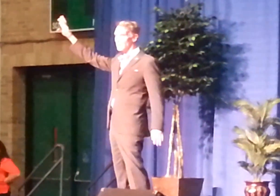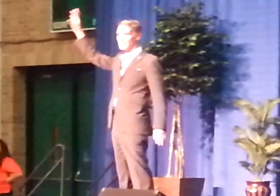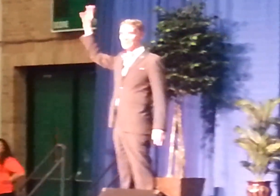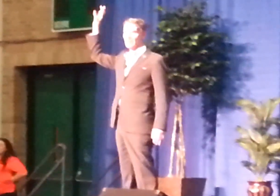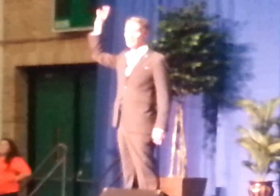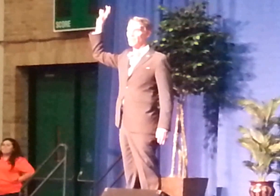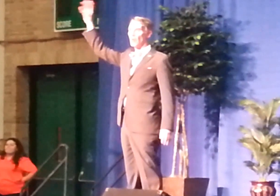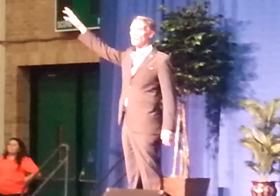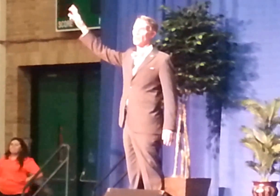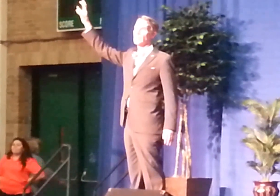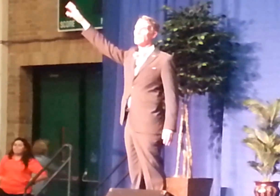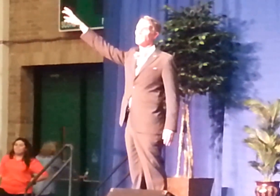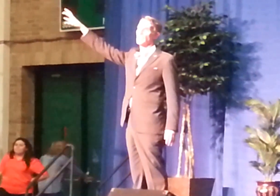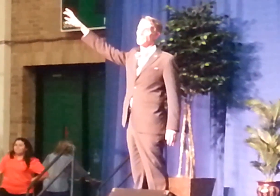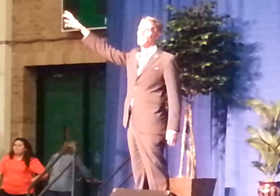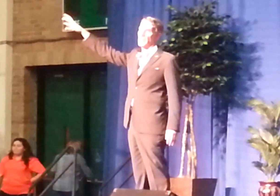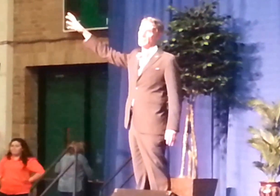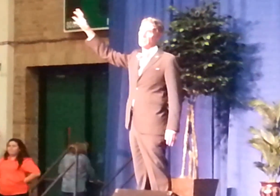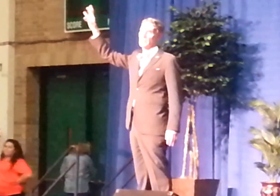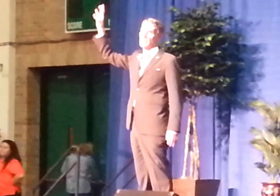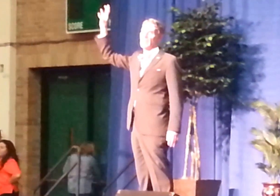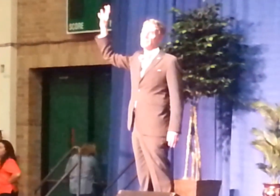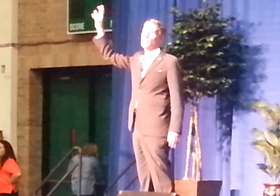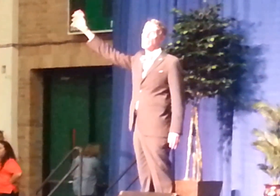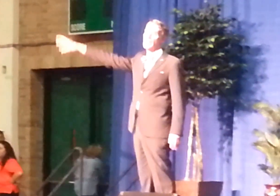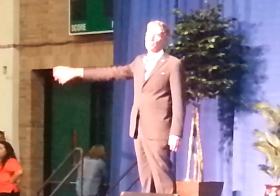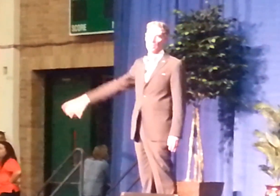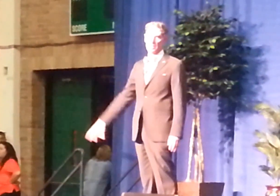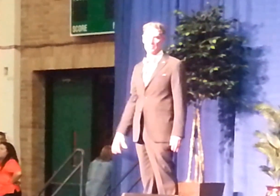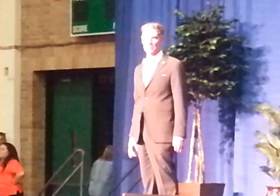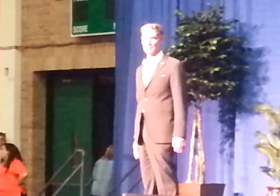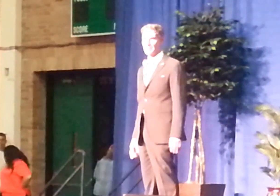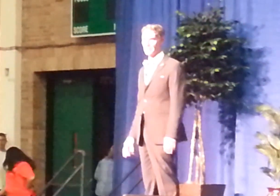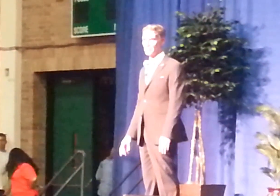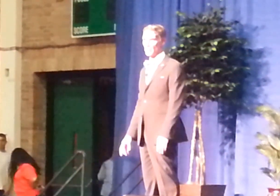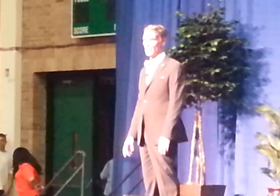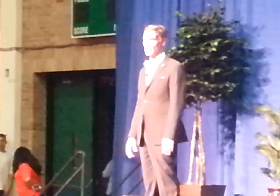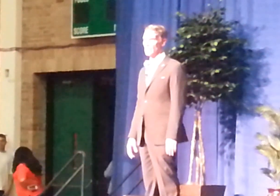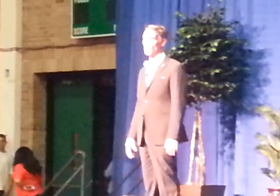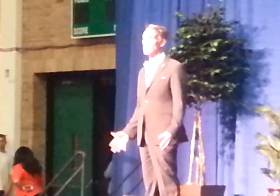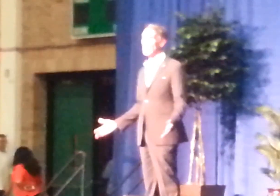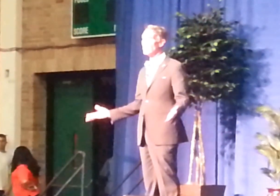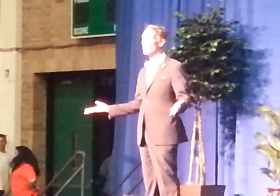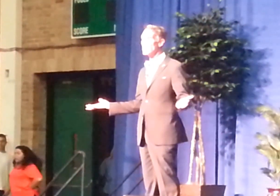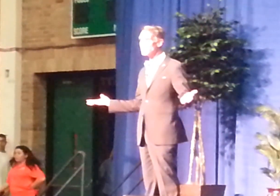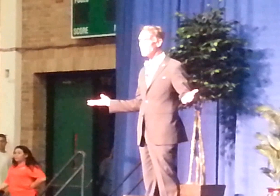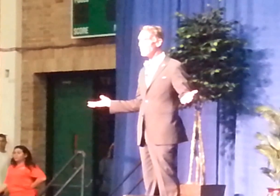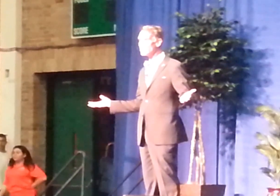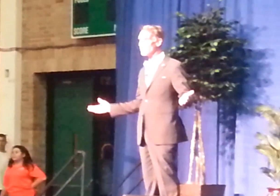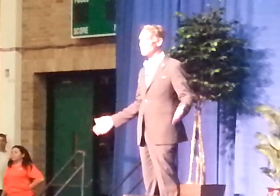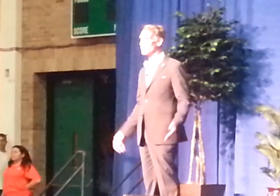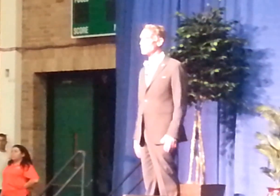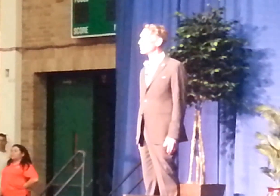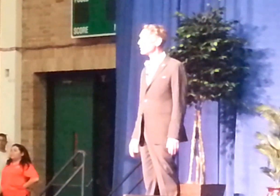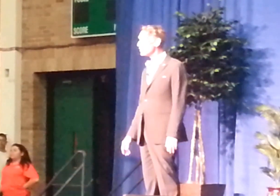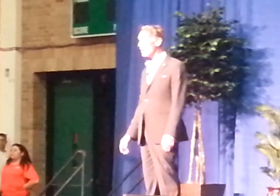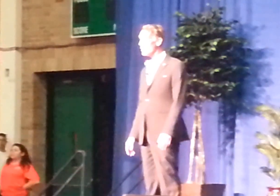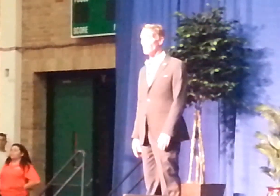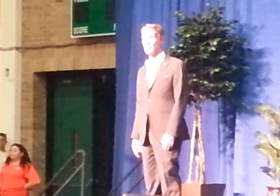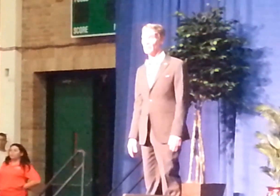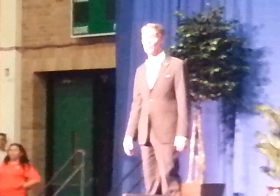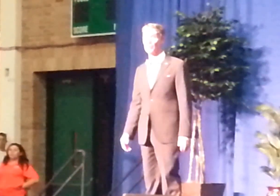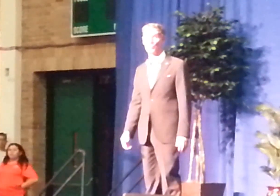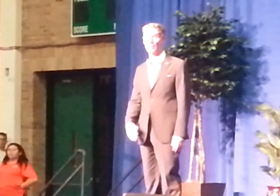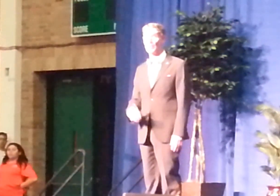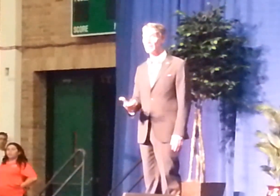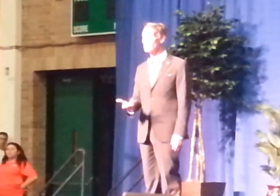reaching farther and deeper into space has changed us. We have recent ancestors who didn't know